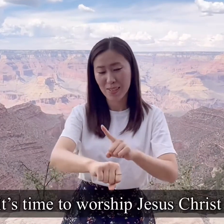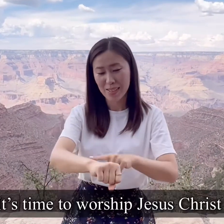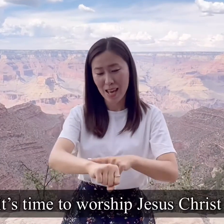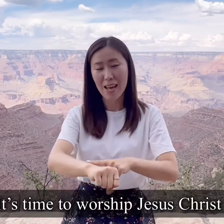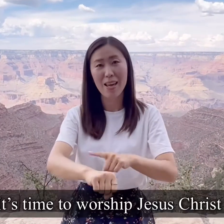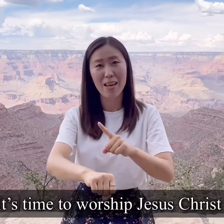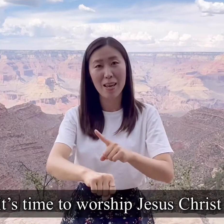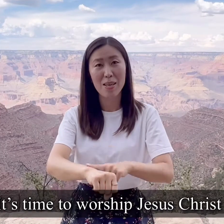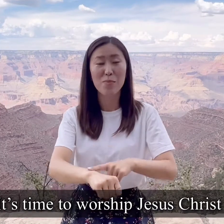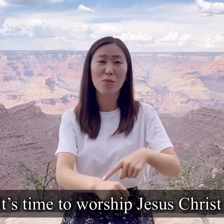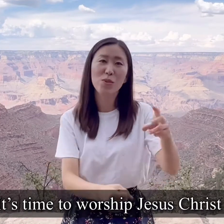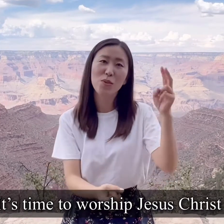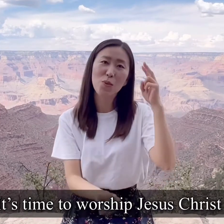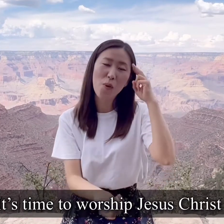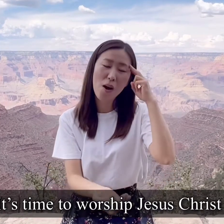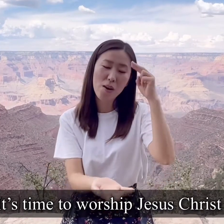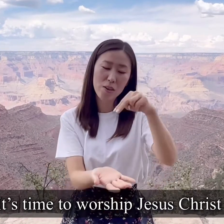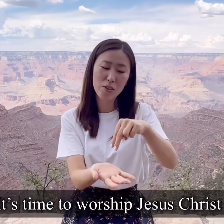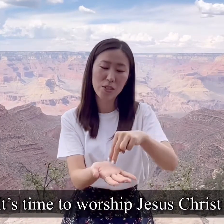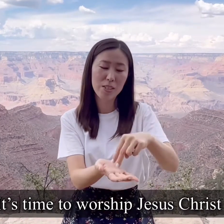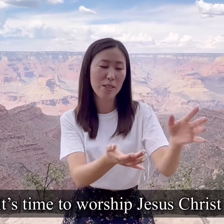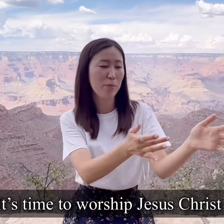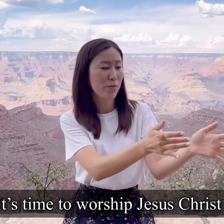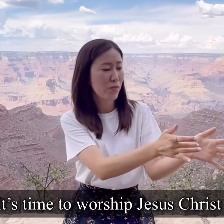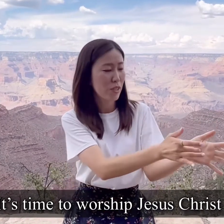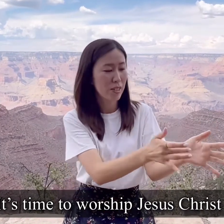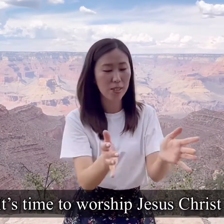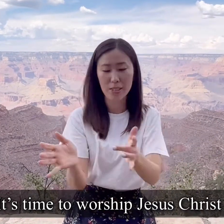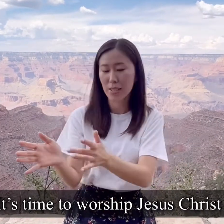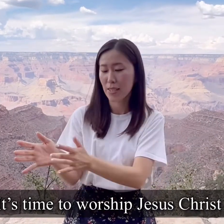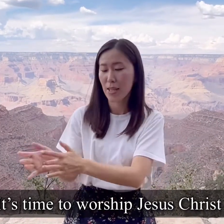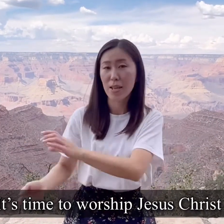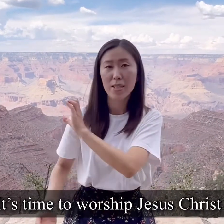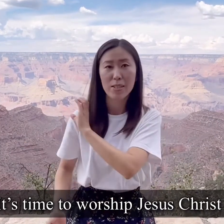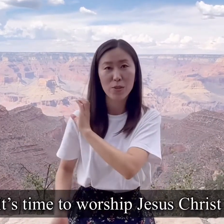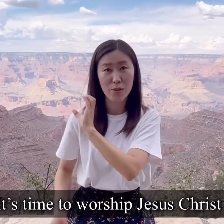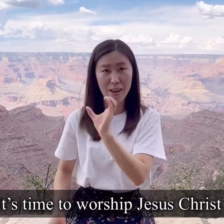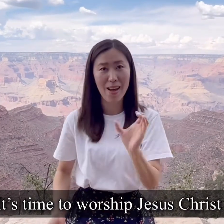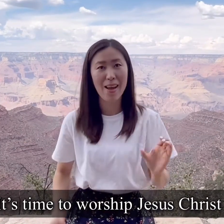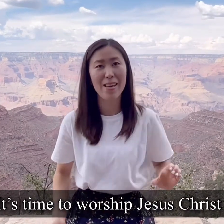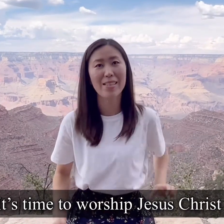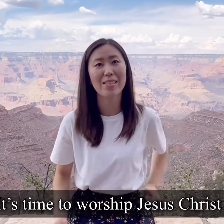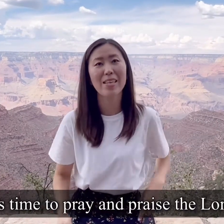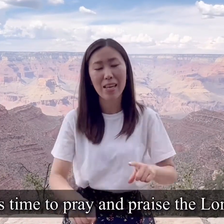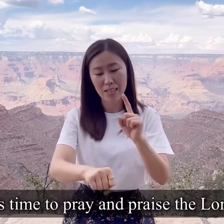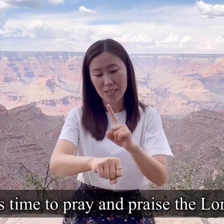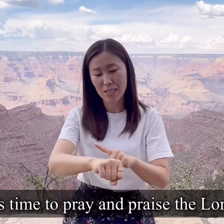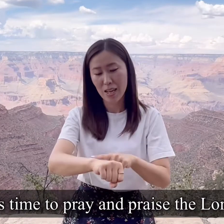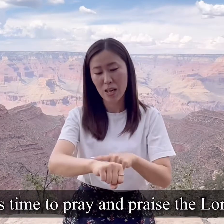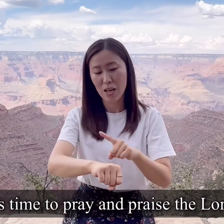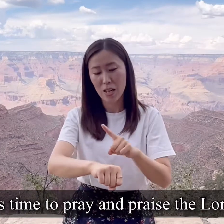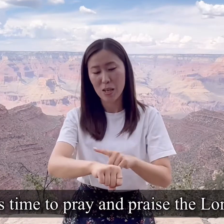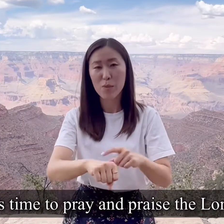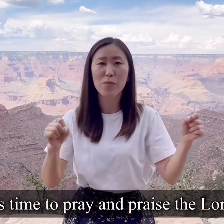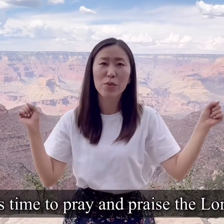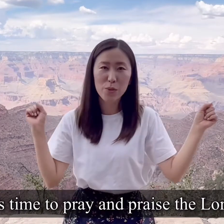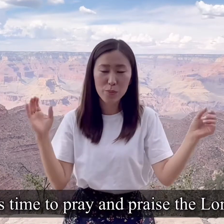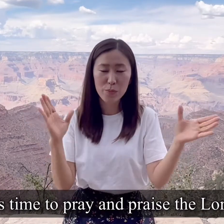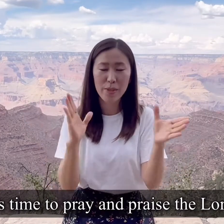It's time to worship Jesus Christ. It's time to